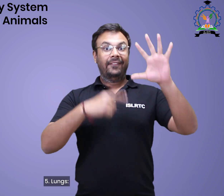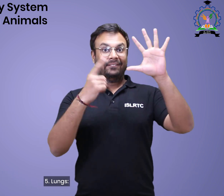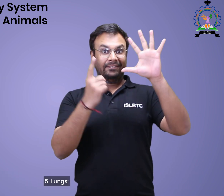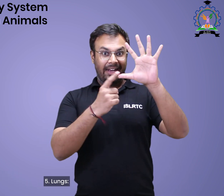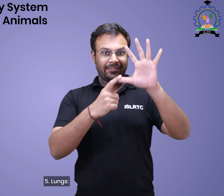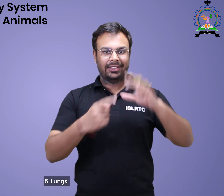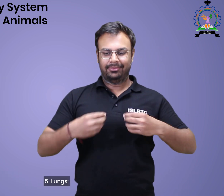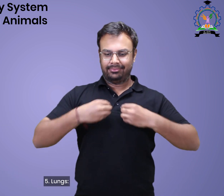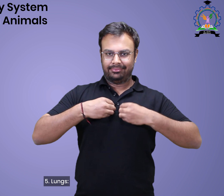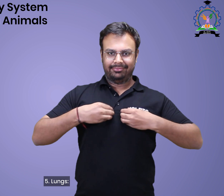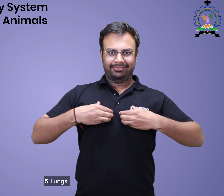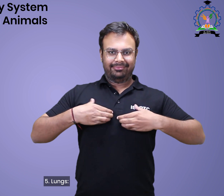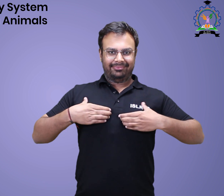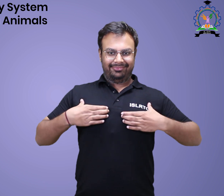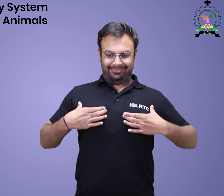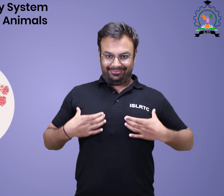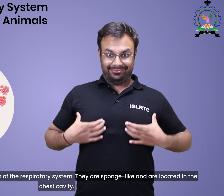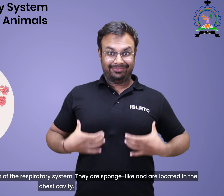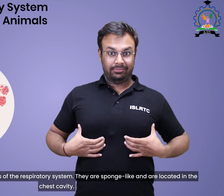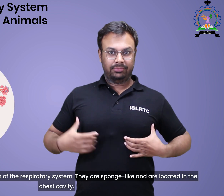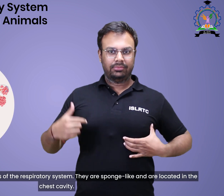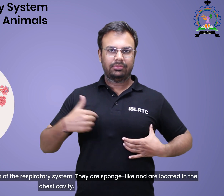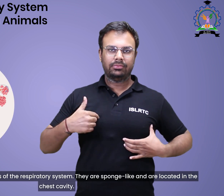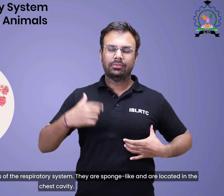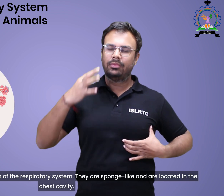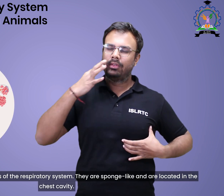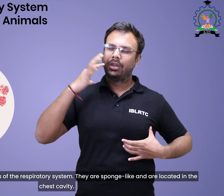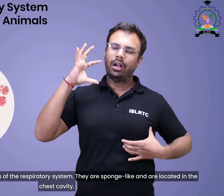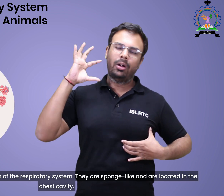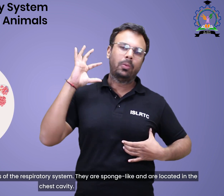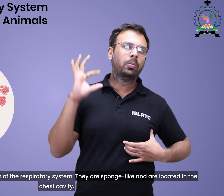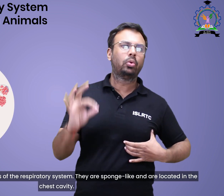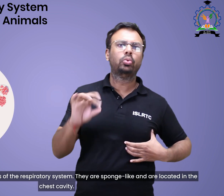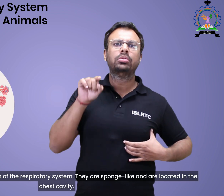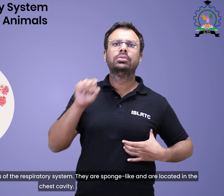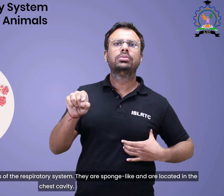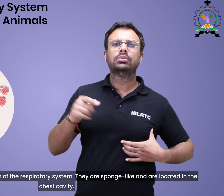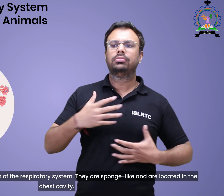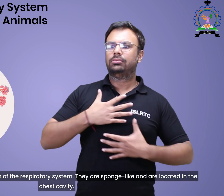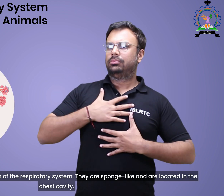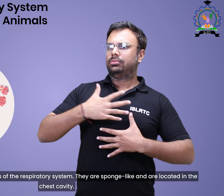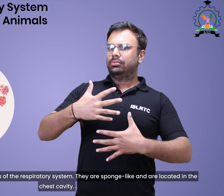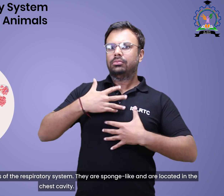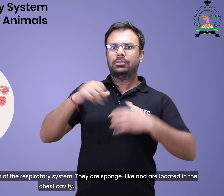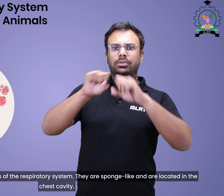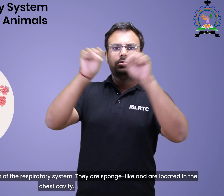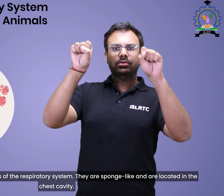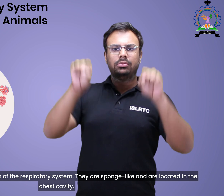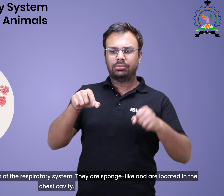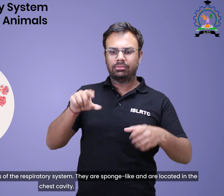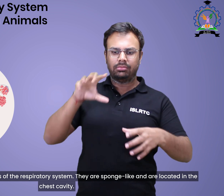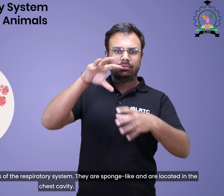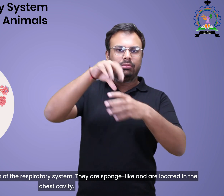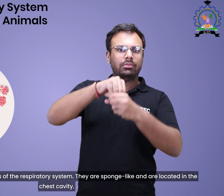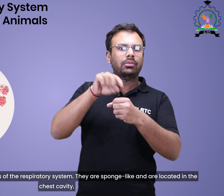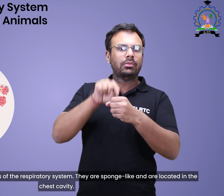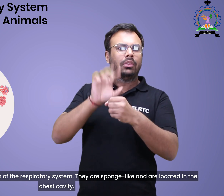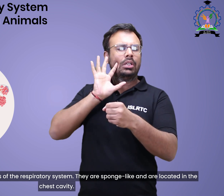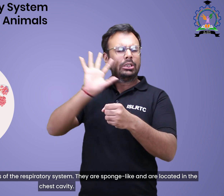Five. Lungs. The lungs are the main organs of the respiratory system. They are sponge-like and